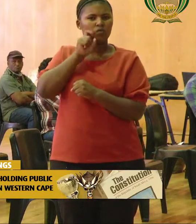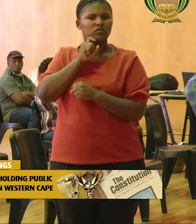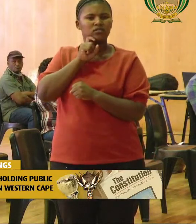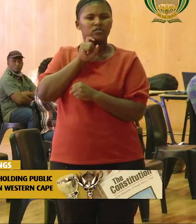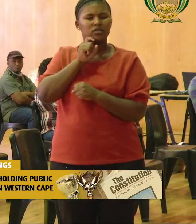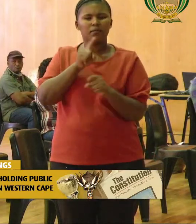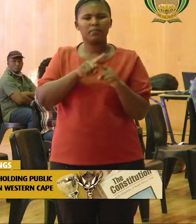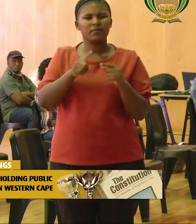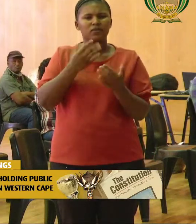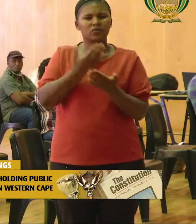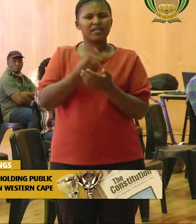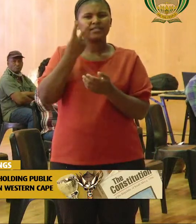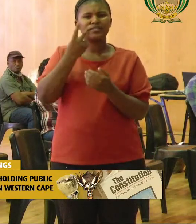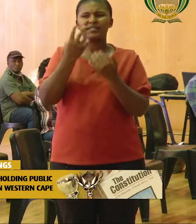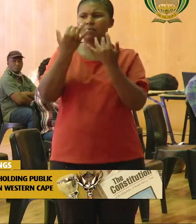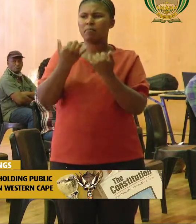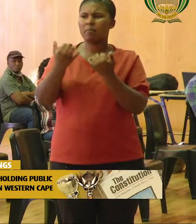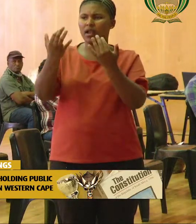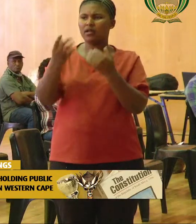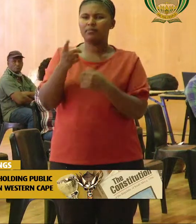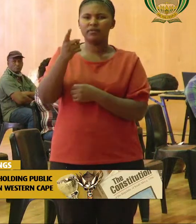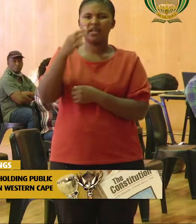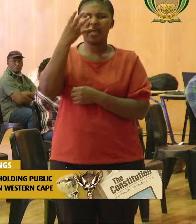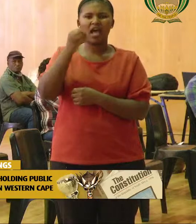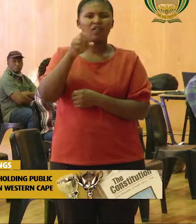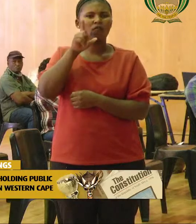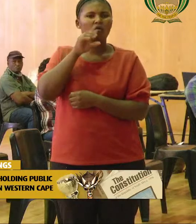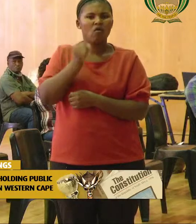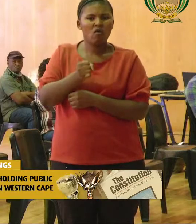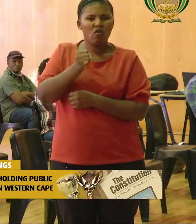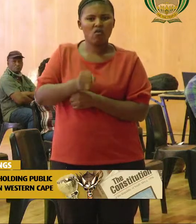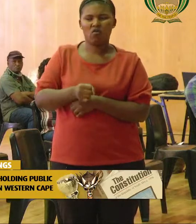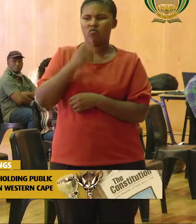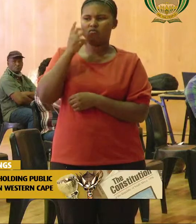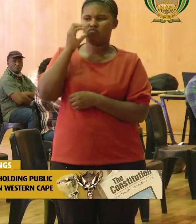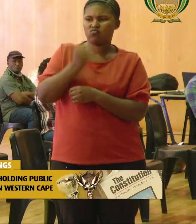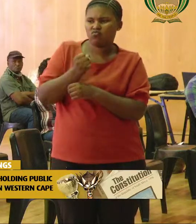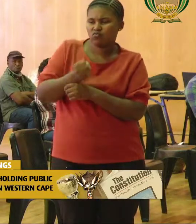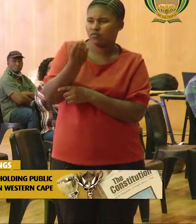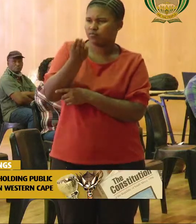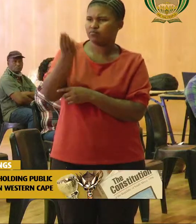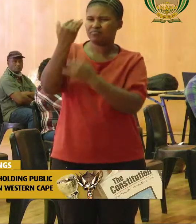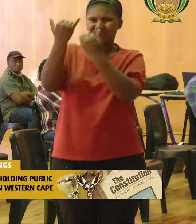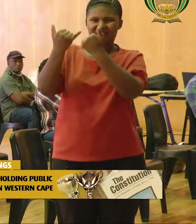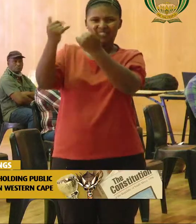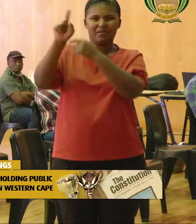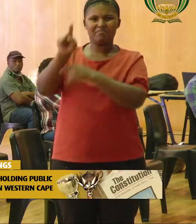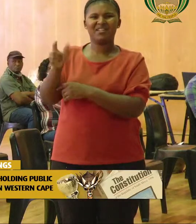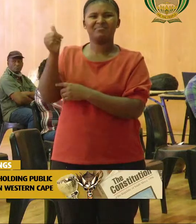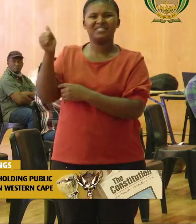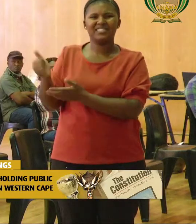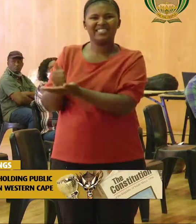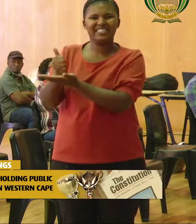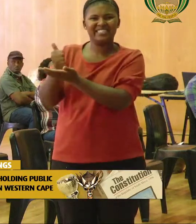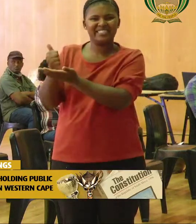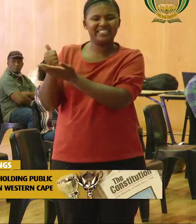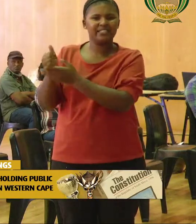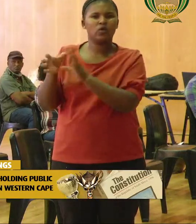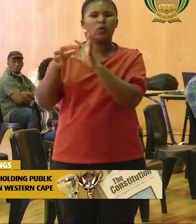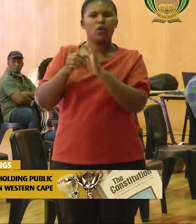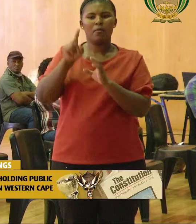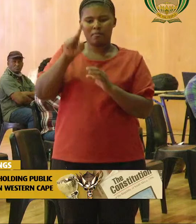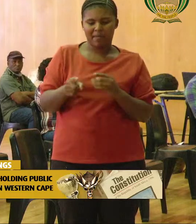But you can see in Parliament, there are gogos and grandpas who are sitting there who are supposed to be sitting at home feeding and playing with